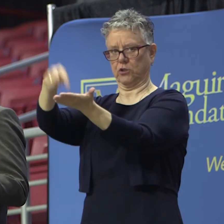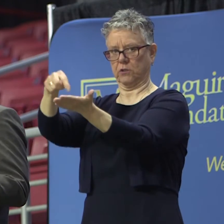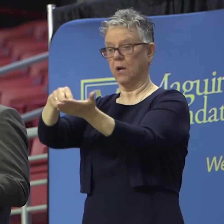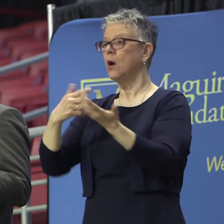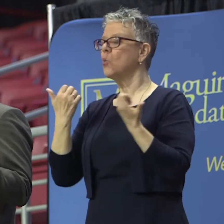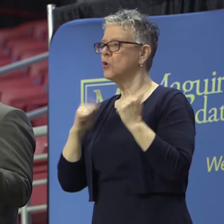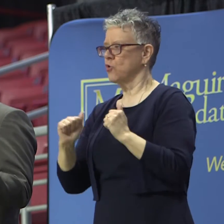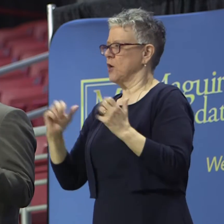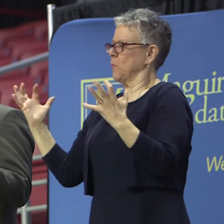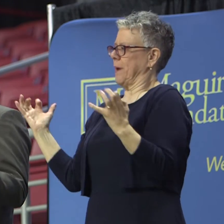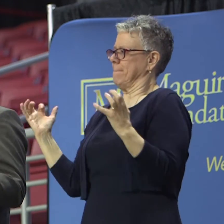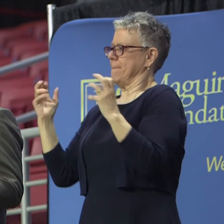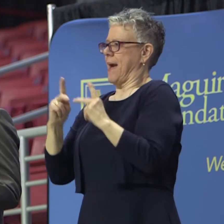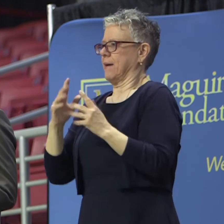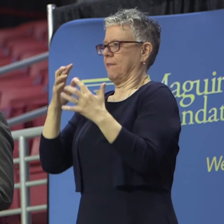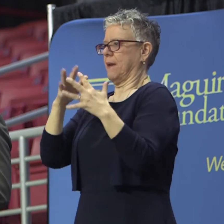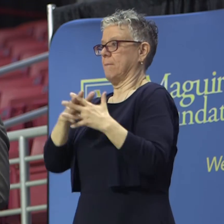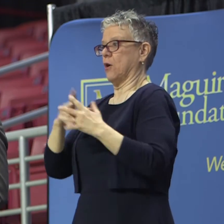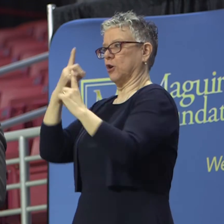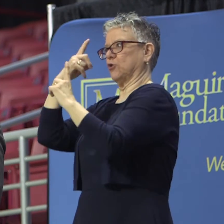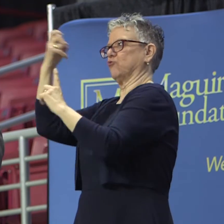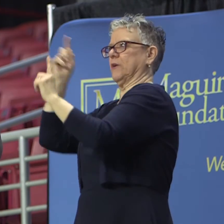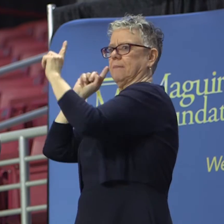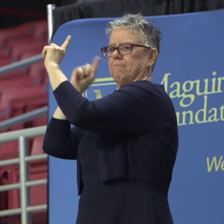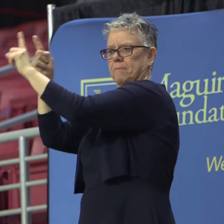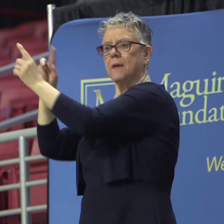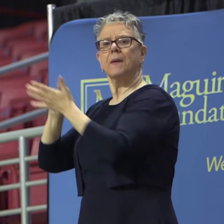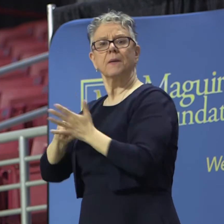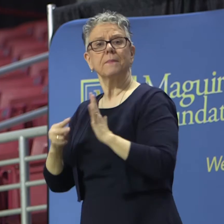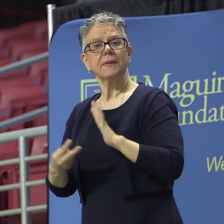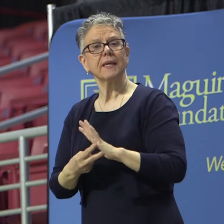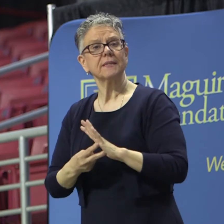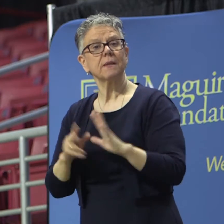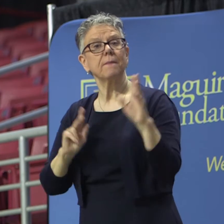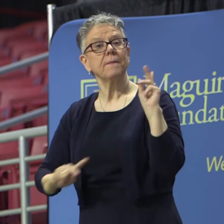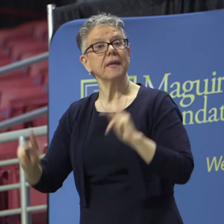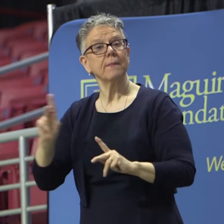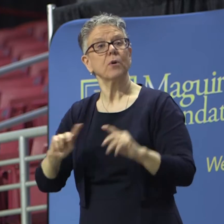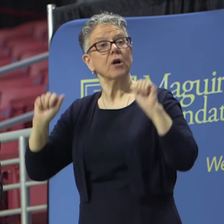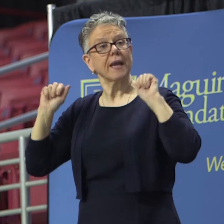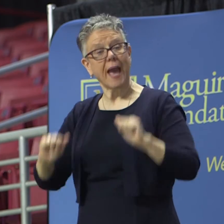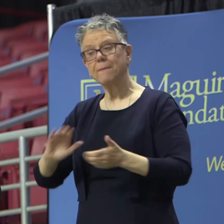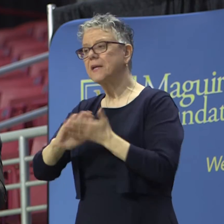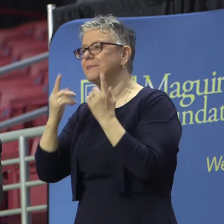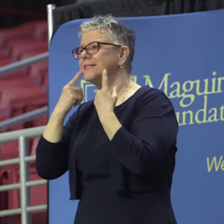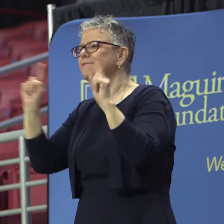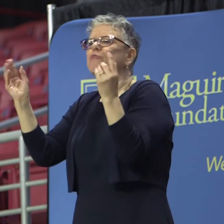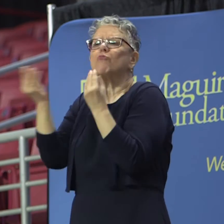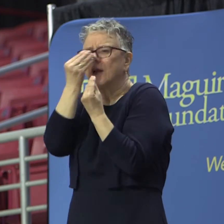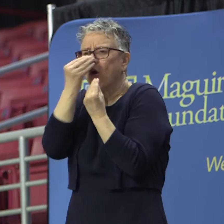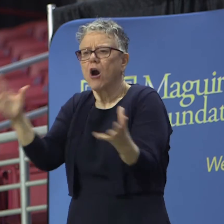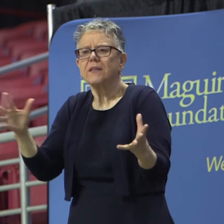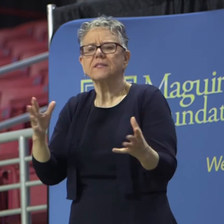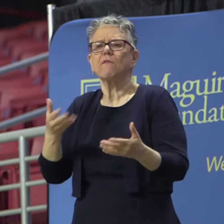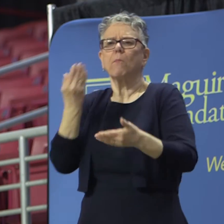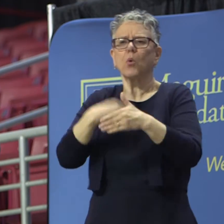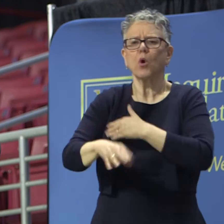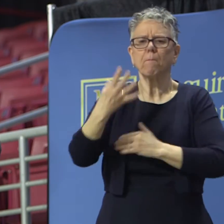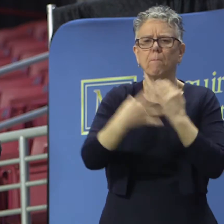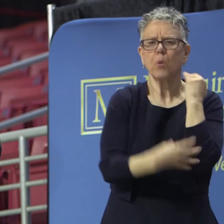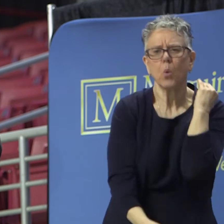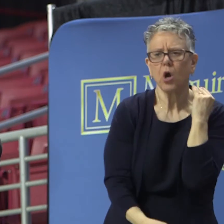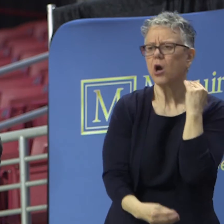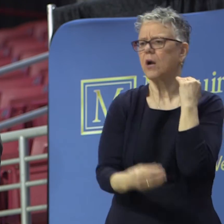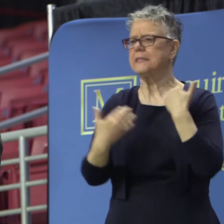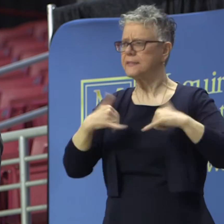to restore the American dream in which citizens are able to succeed regardless of the circumstances in which